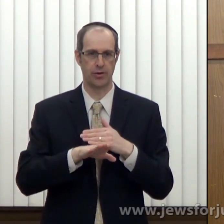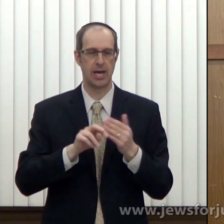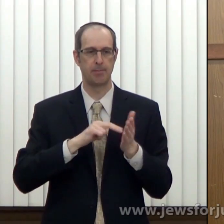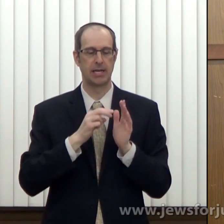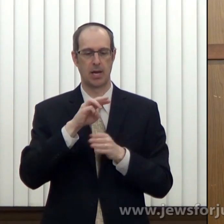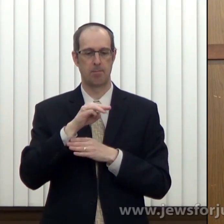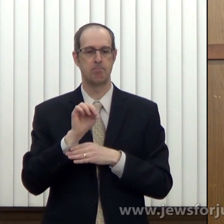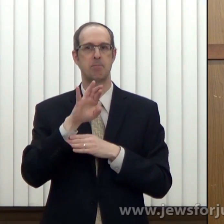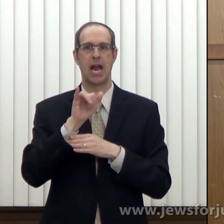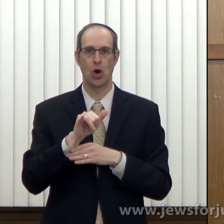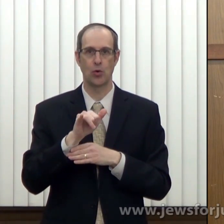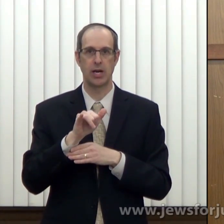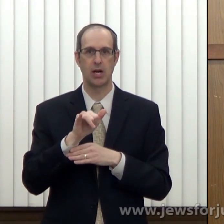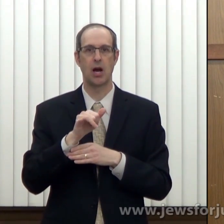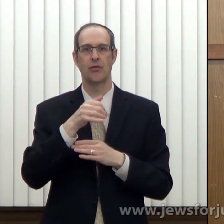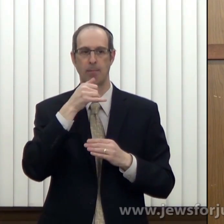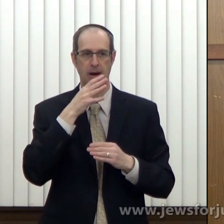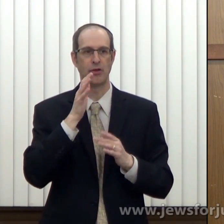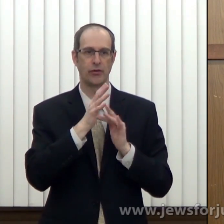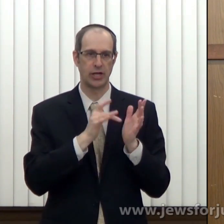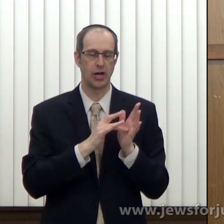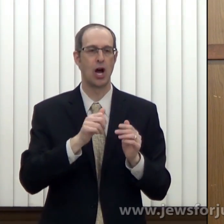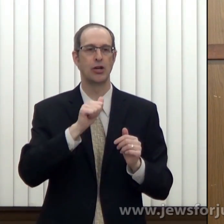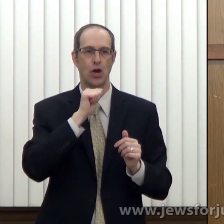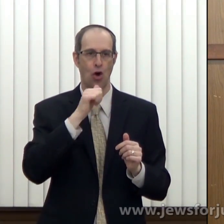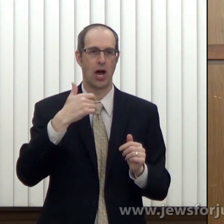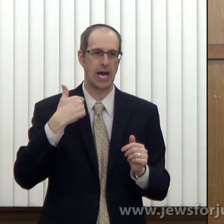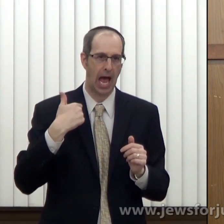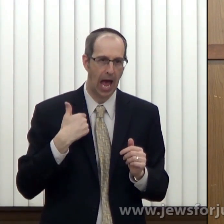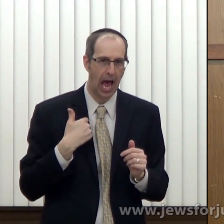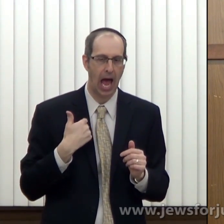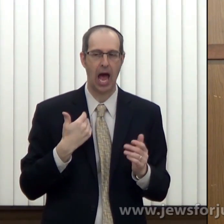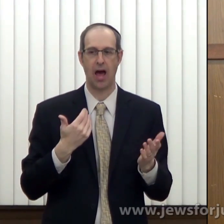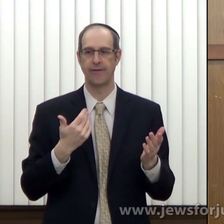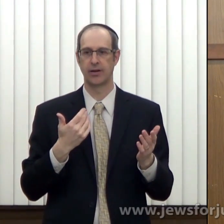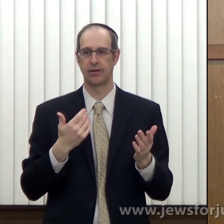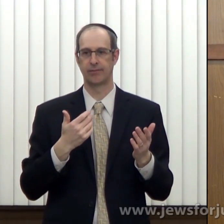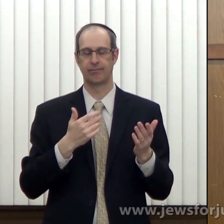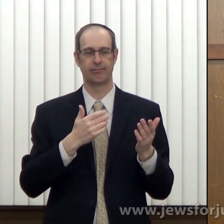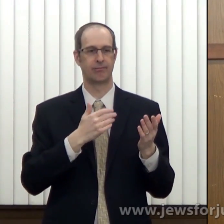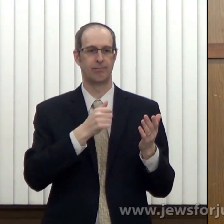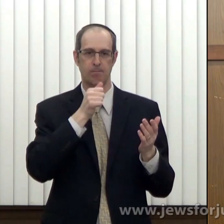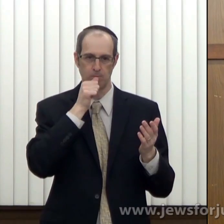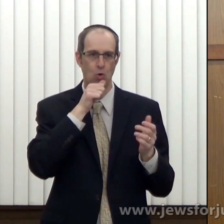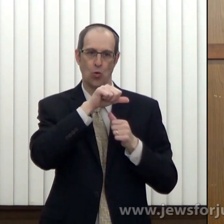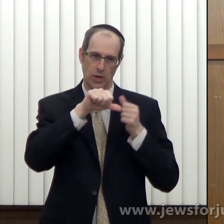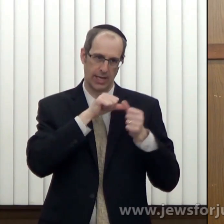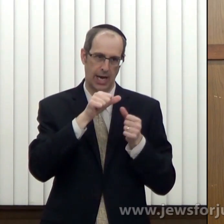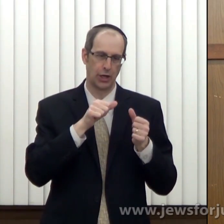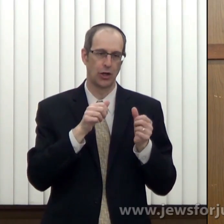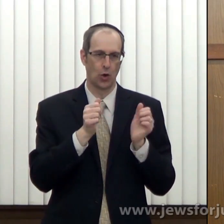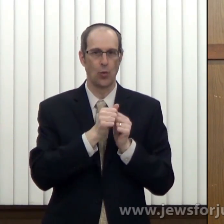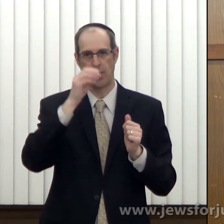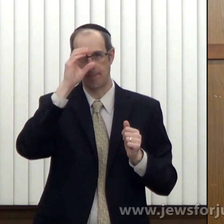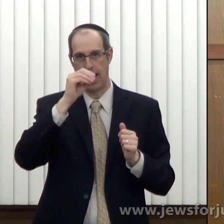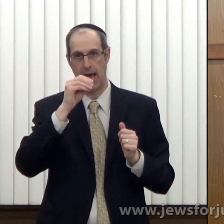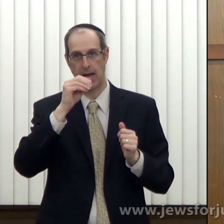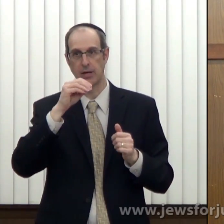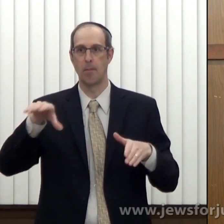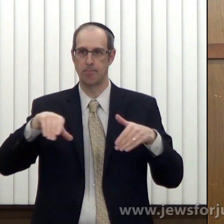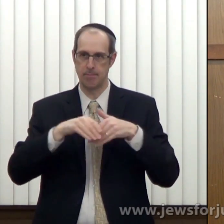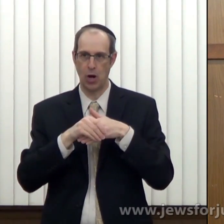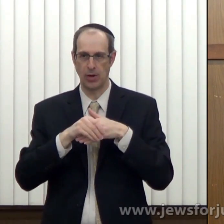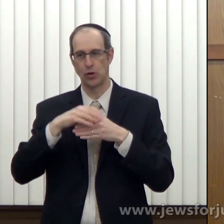mother of Jesus, did not have relations with a man. She was married to a man named